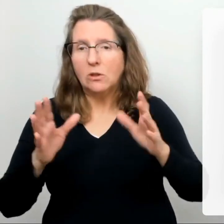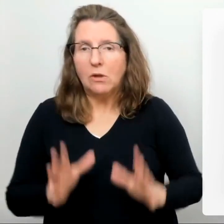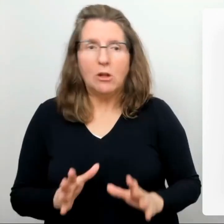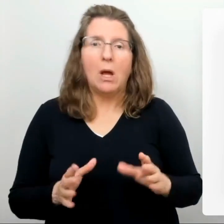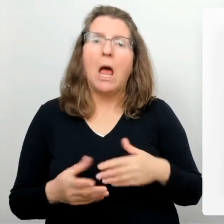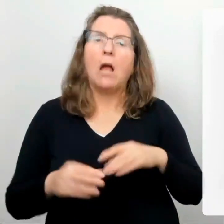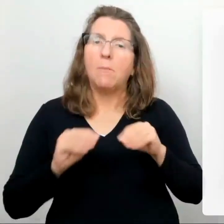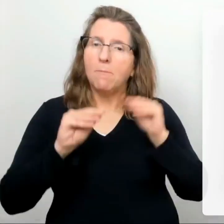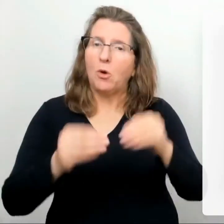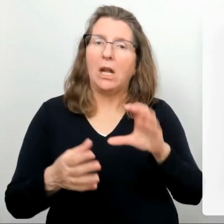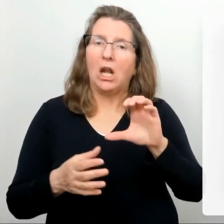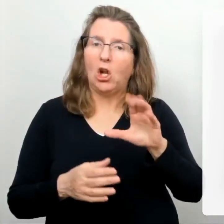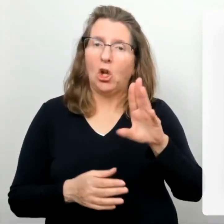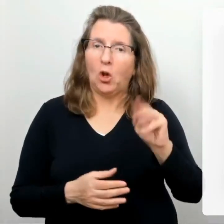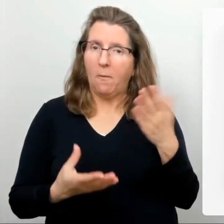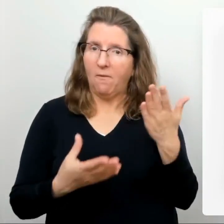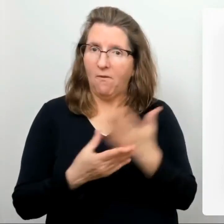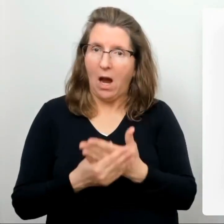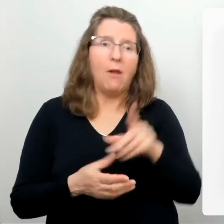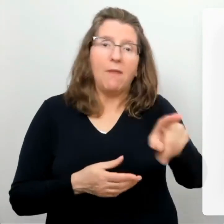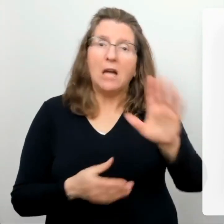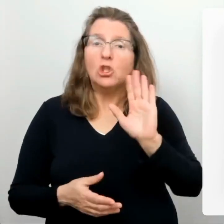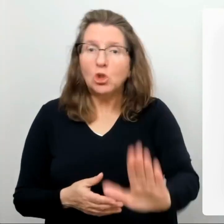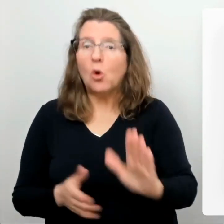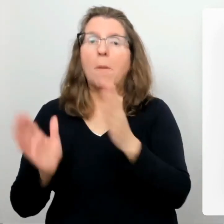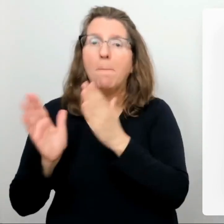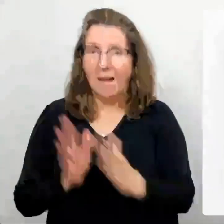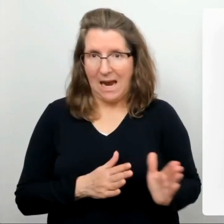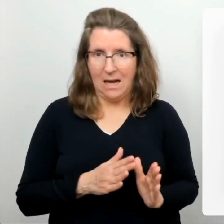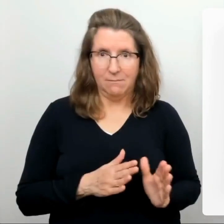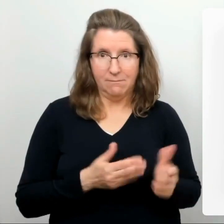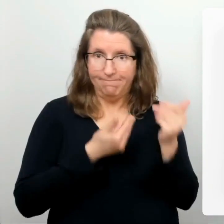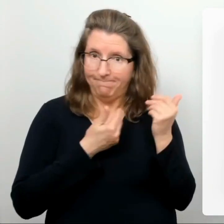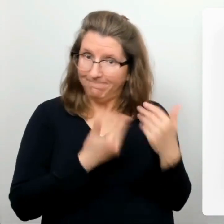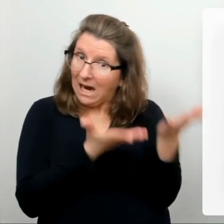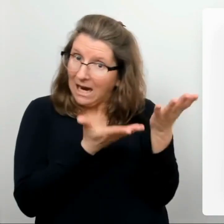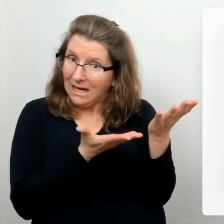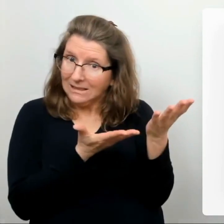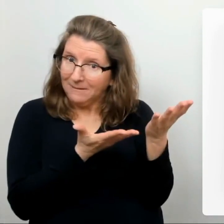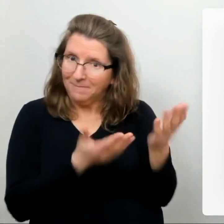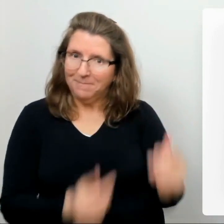administration. This would be put in the CUME file as it outlines your plan. Ta-da!